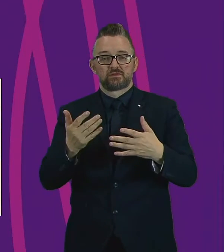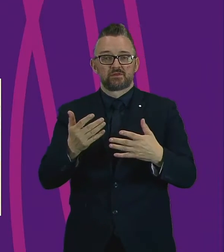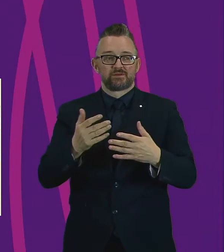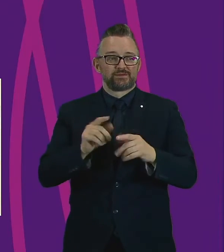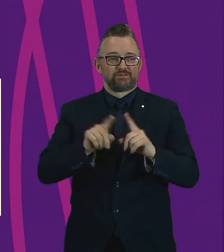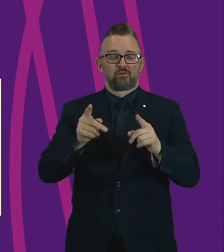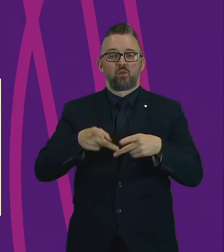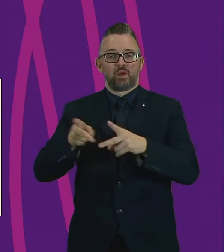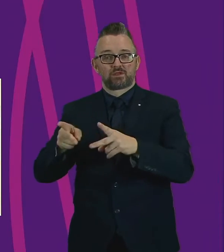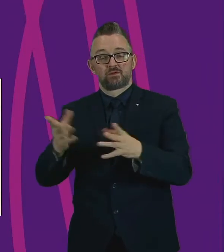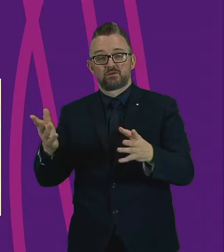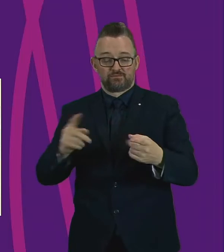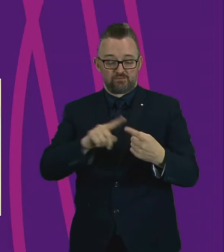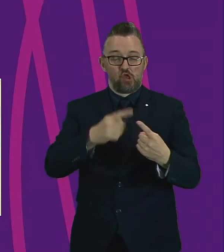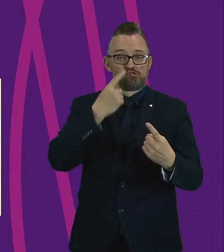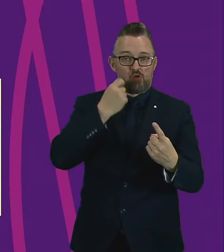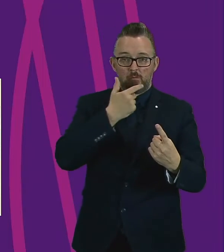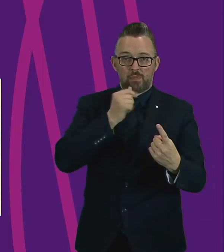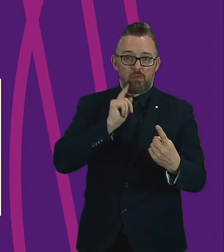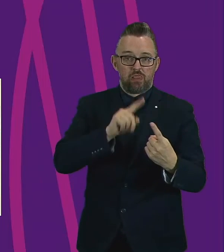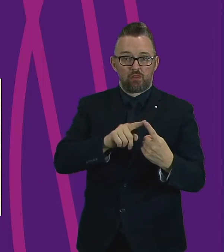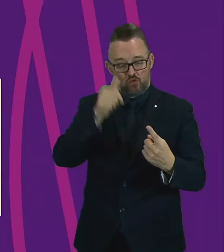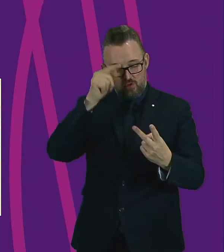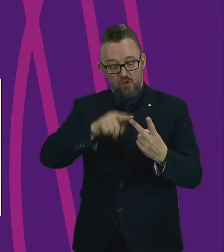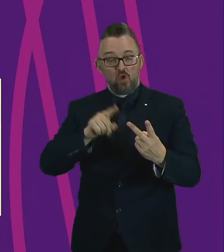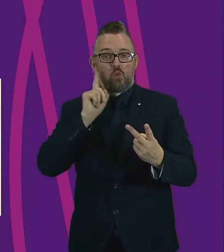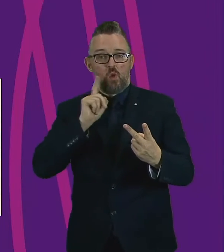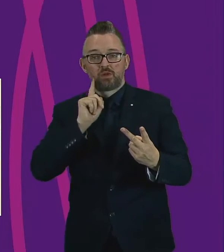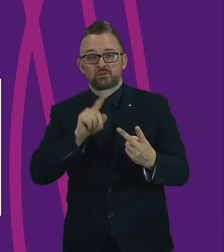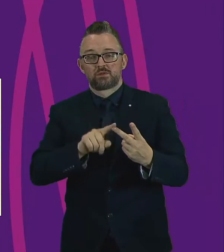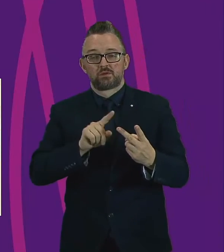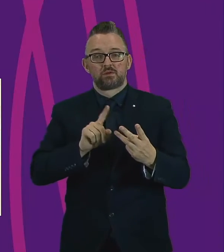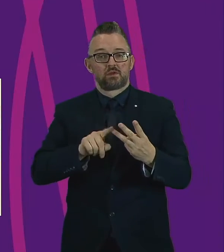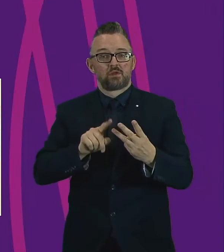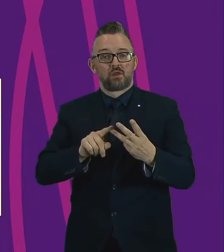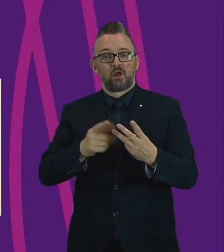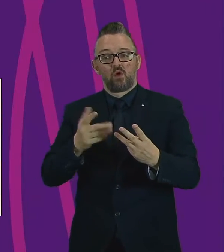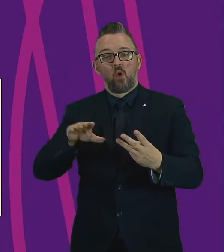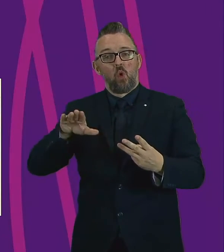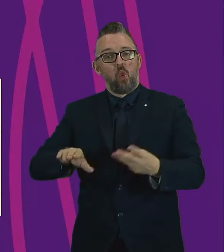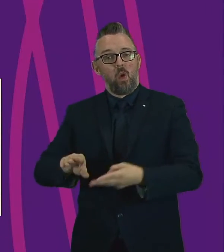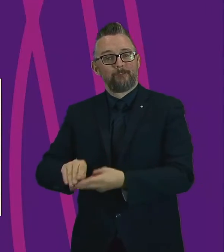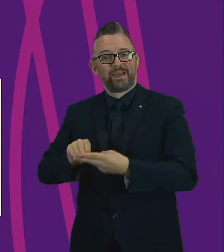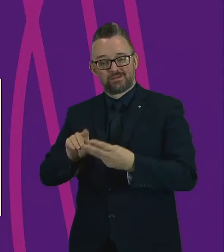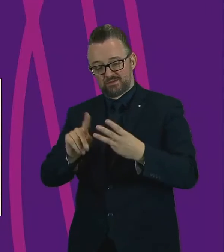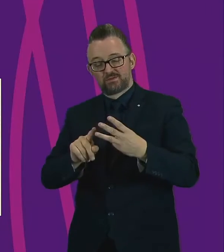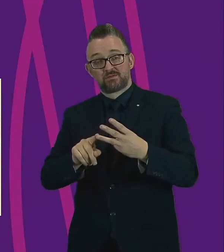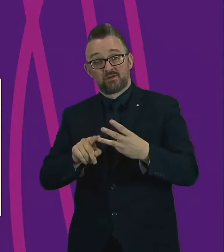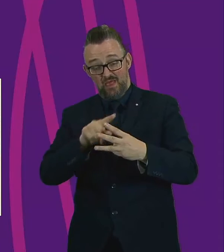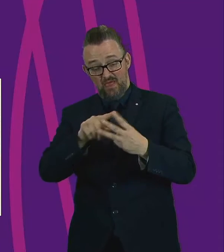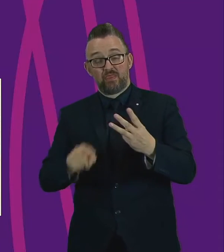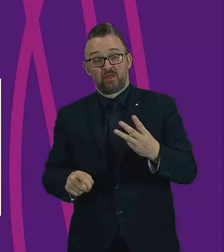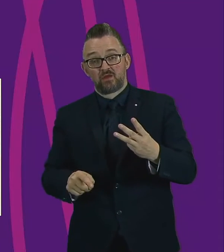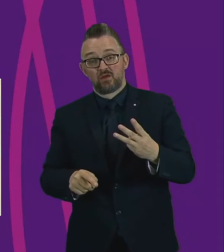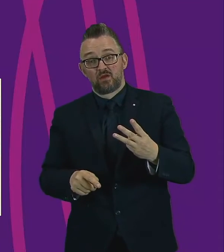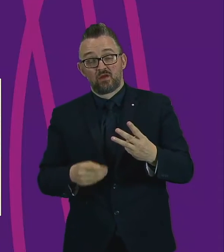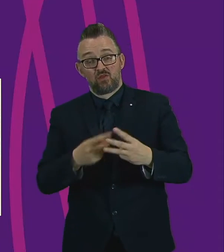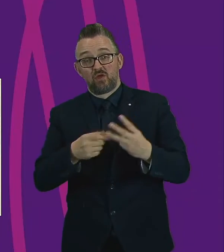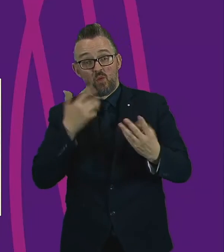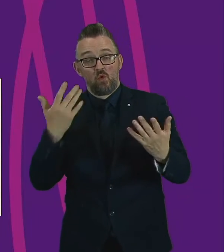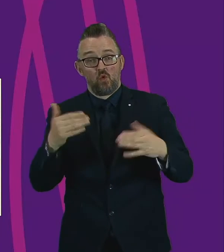talked about young people, we know about women, and we know about the low paid, and those are the groups that are going to be really